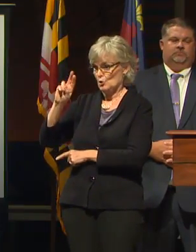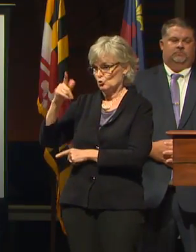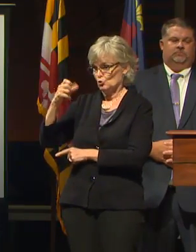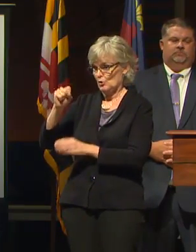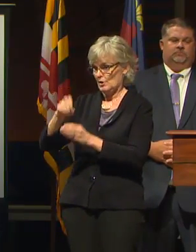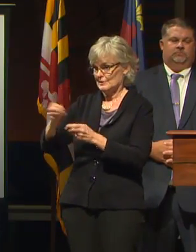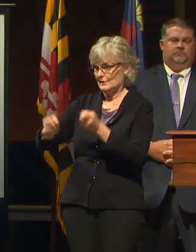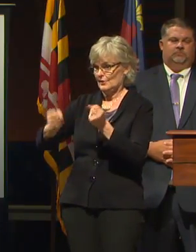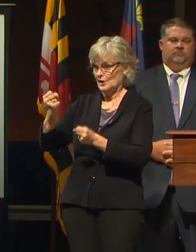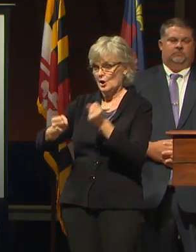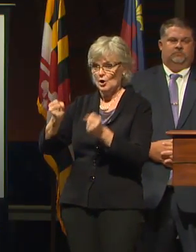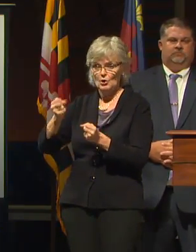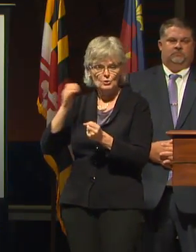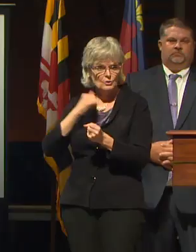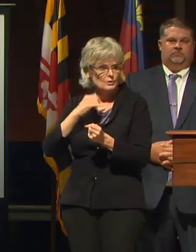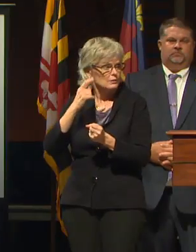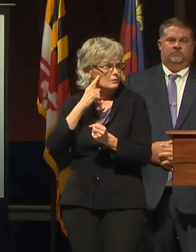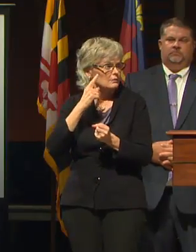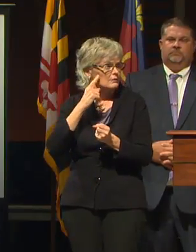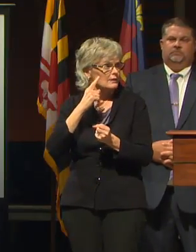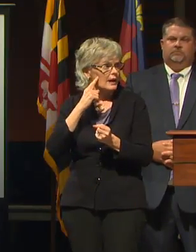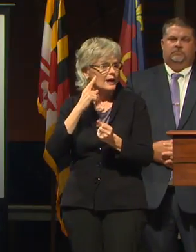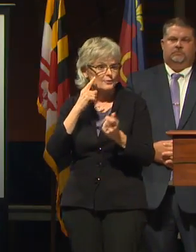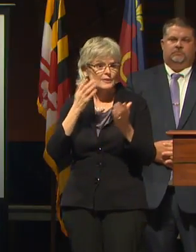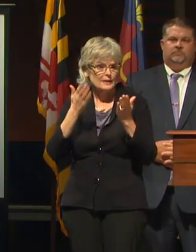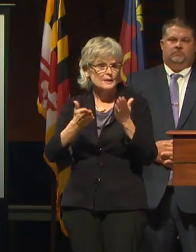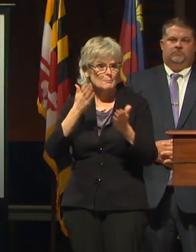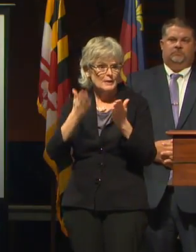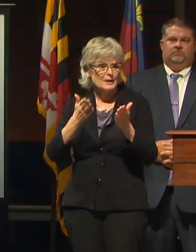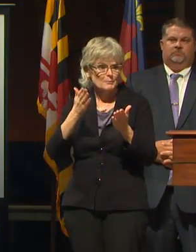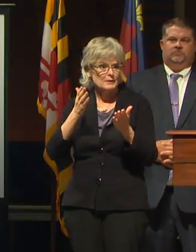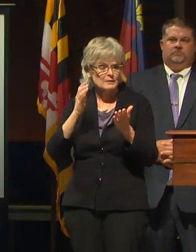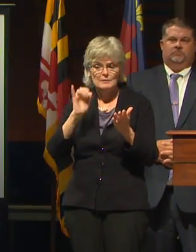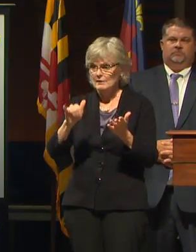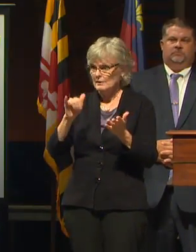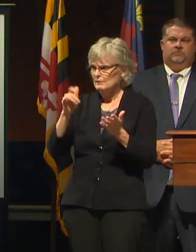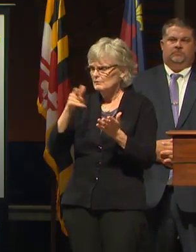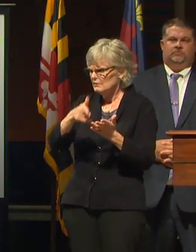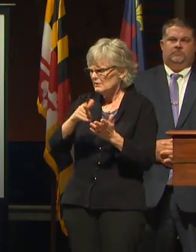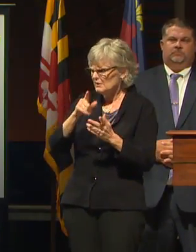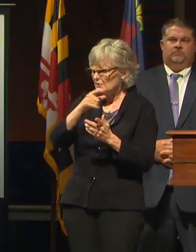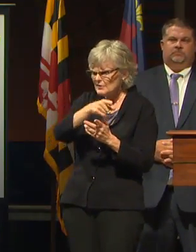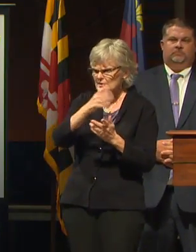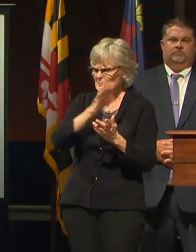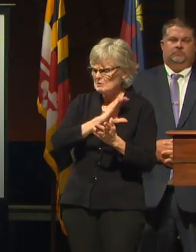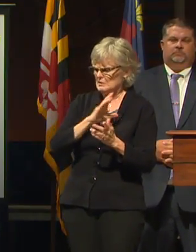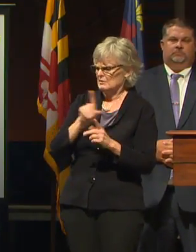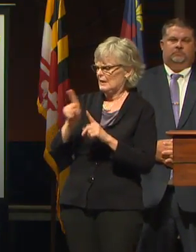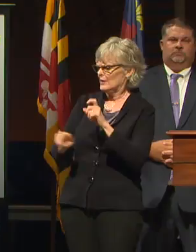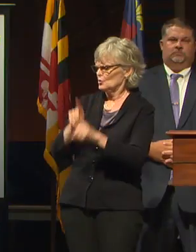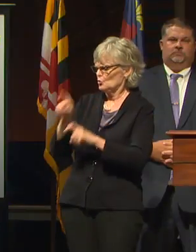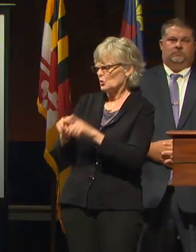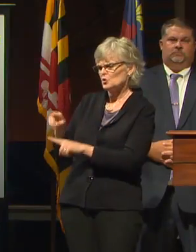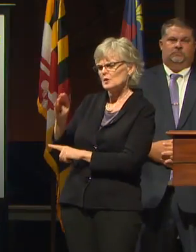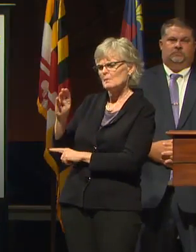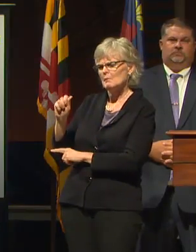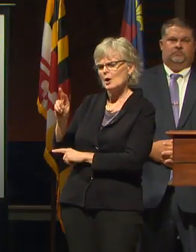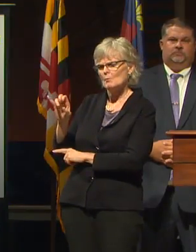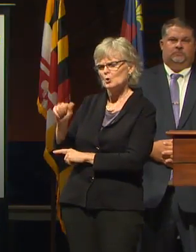My guess is it's some of those that you got recipients today that are astute enough to start to ask questions about Maria, what she